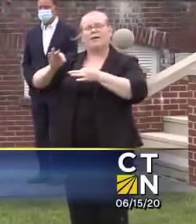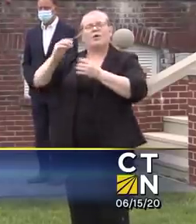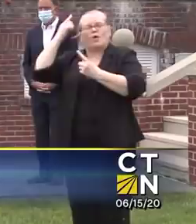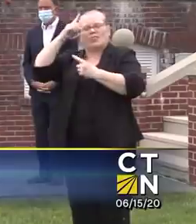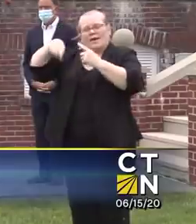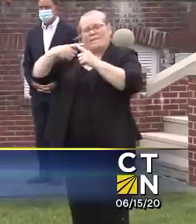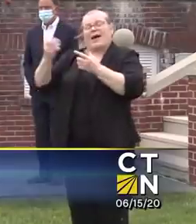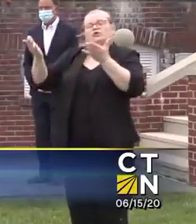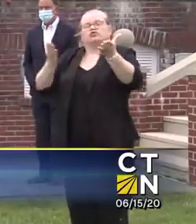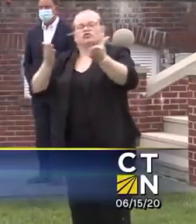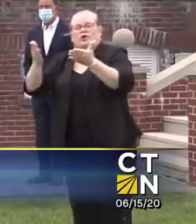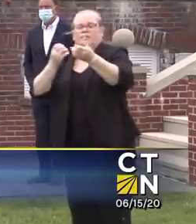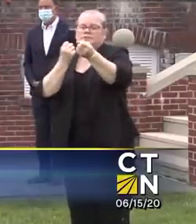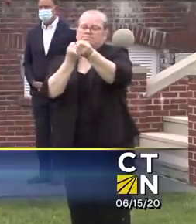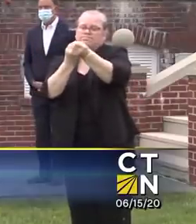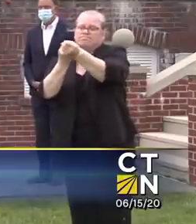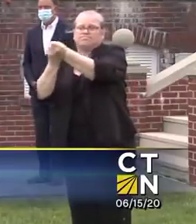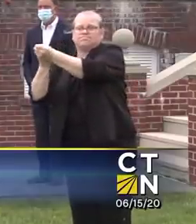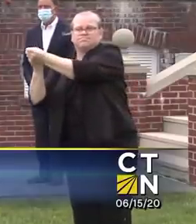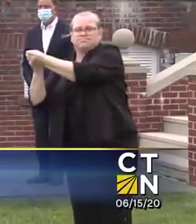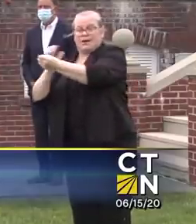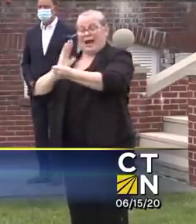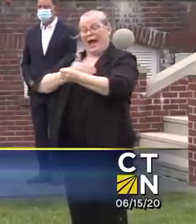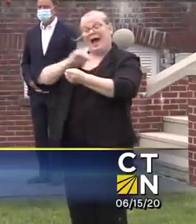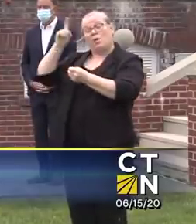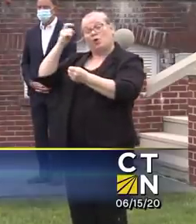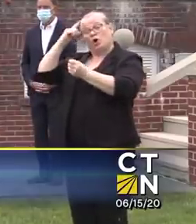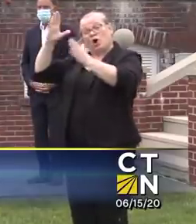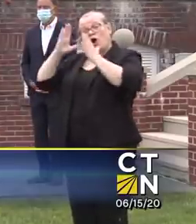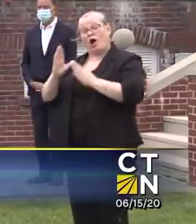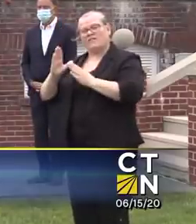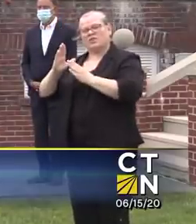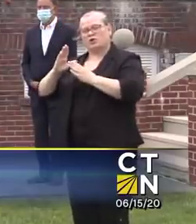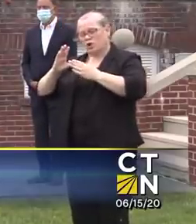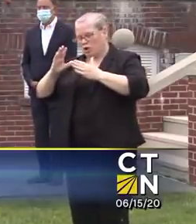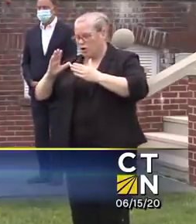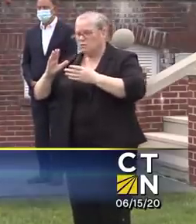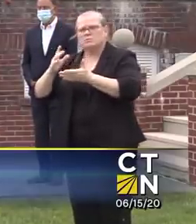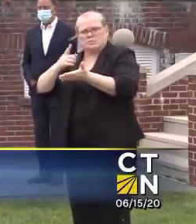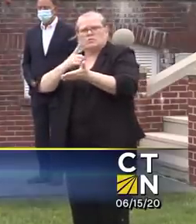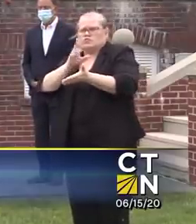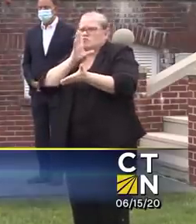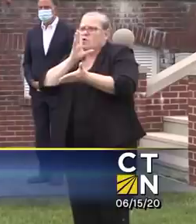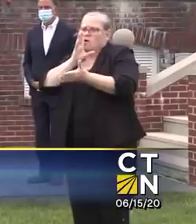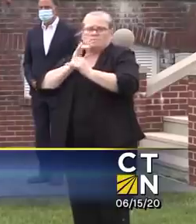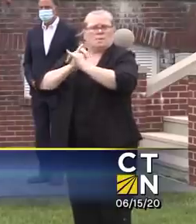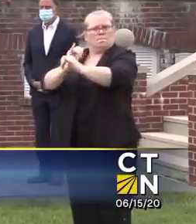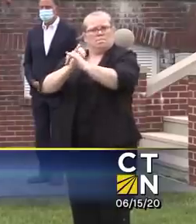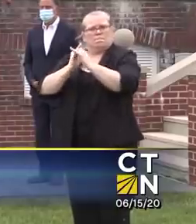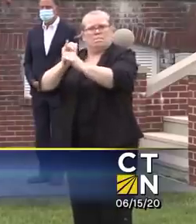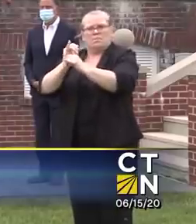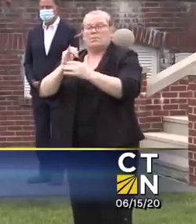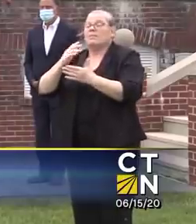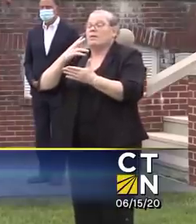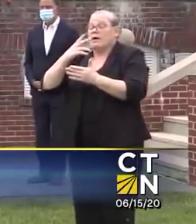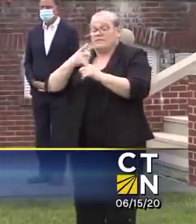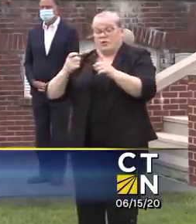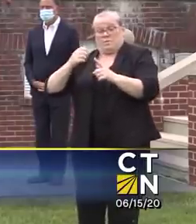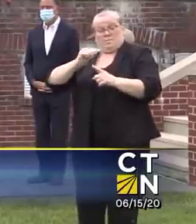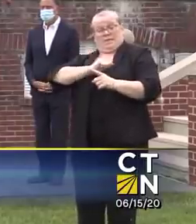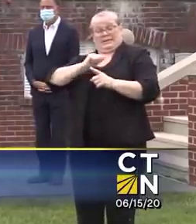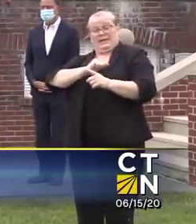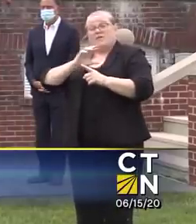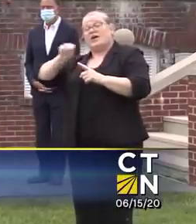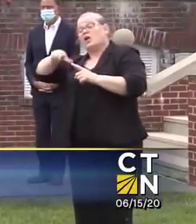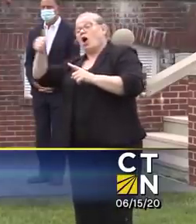are echoes that have been led here by our governor, and he can be rest assured that from our committee, from my person, and I hope from the rest of the legislature,